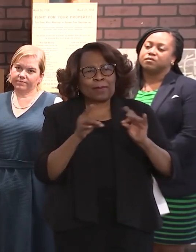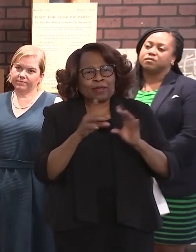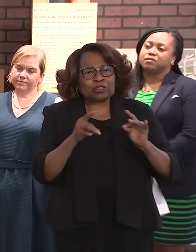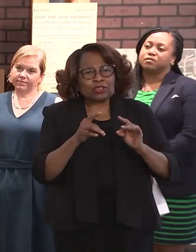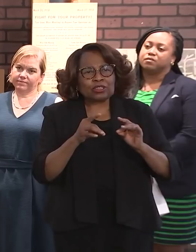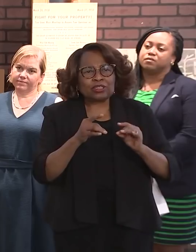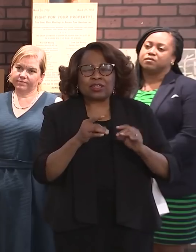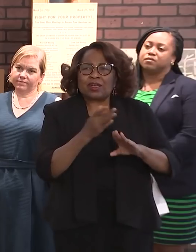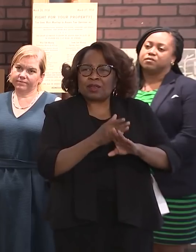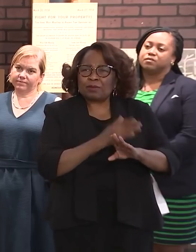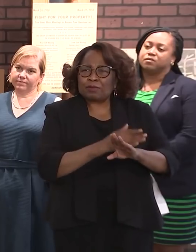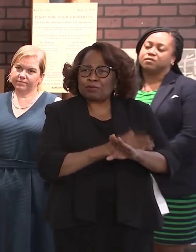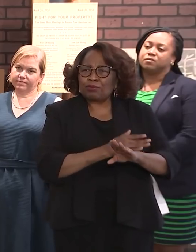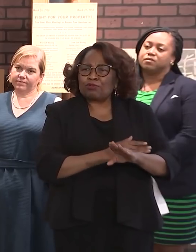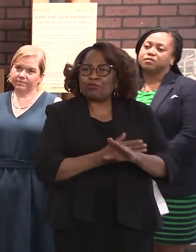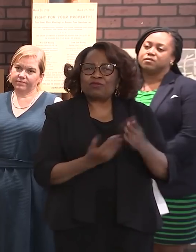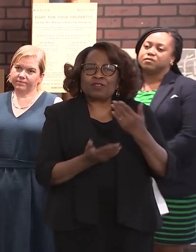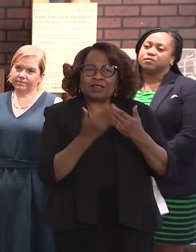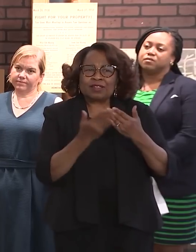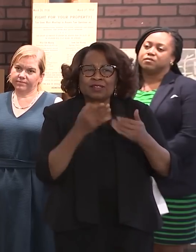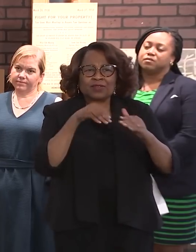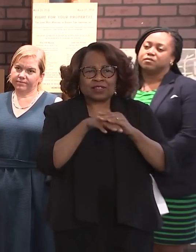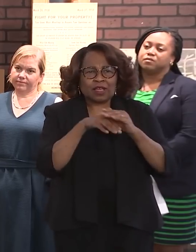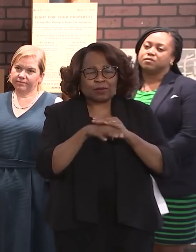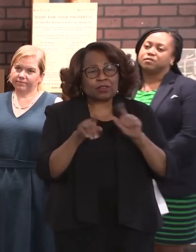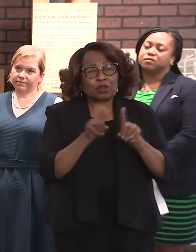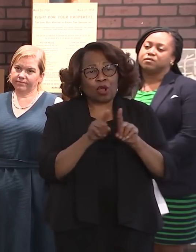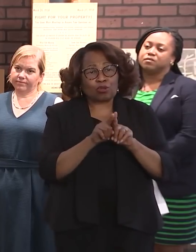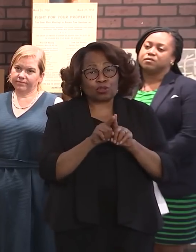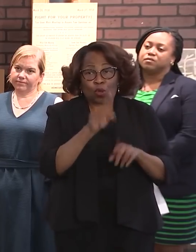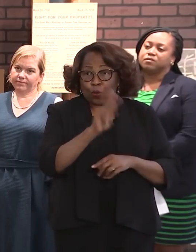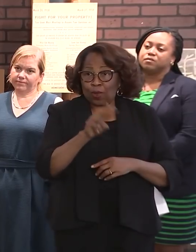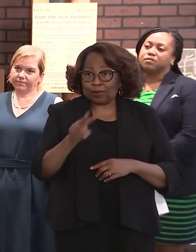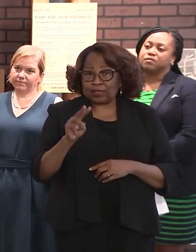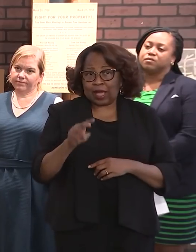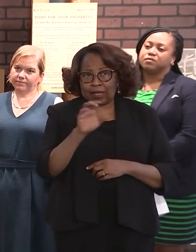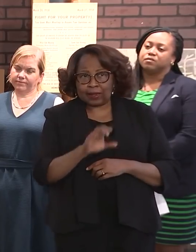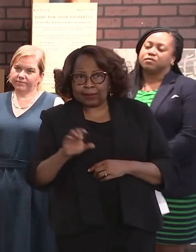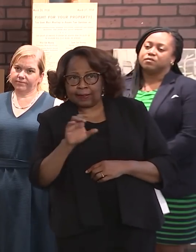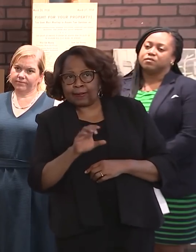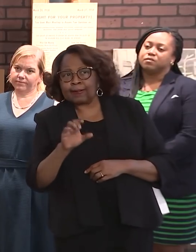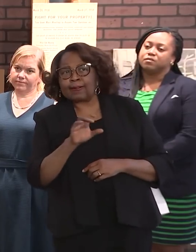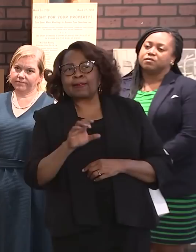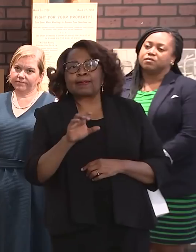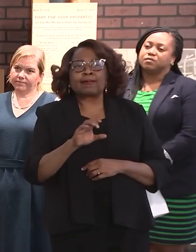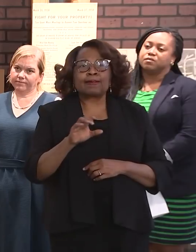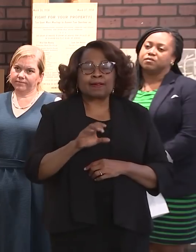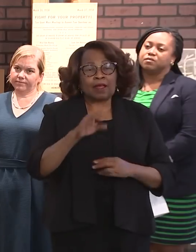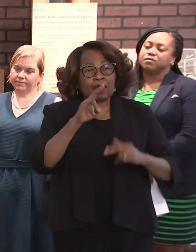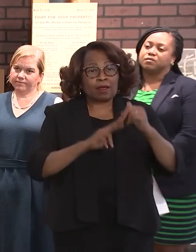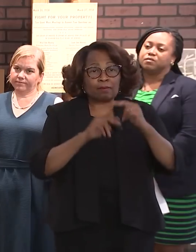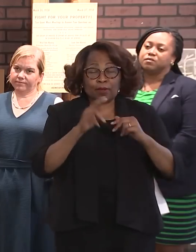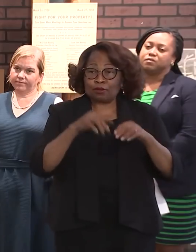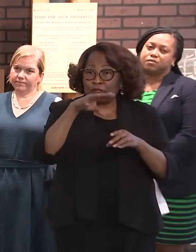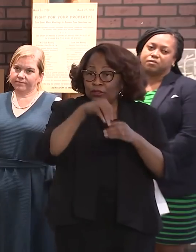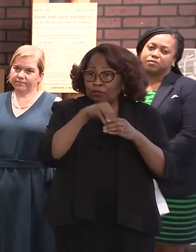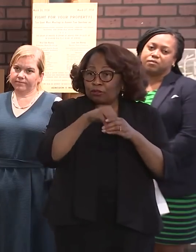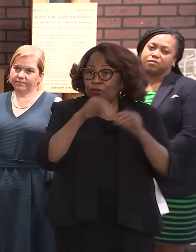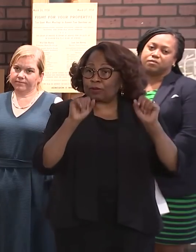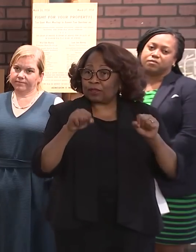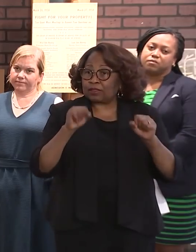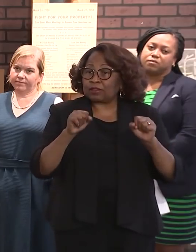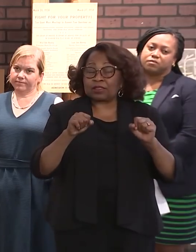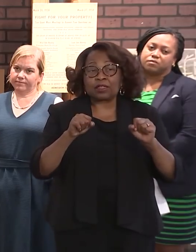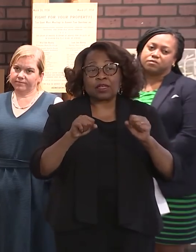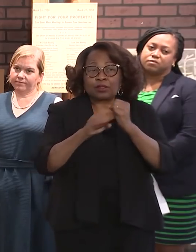ease of accessibility, and streamline navigating our website, and building internal capacity to expand